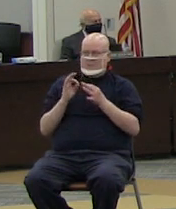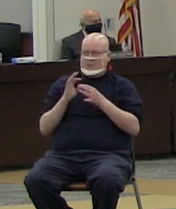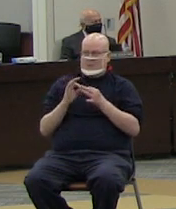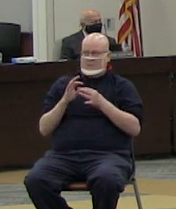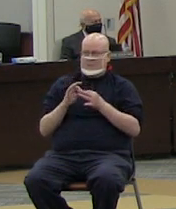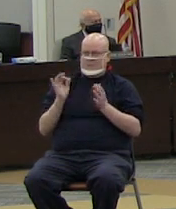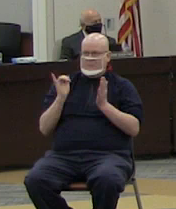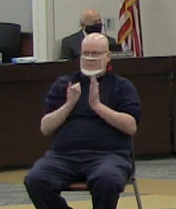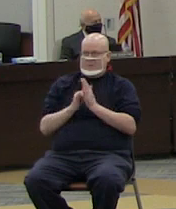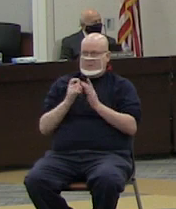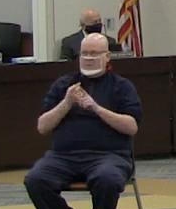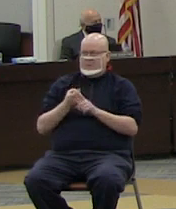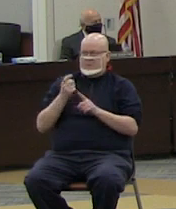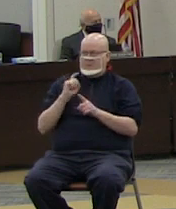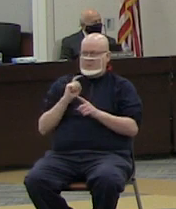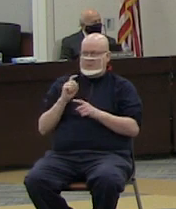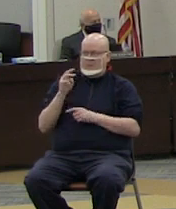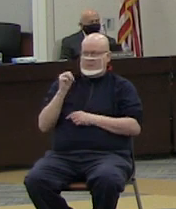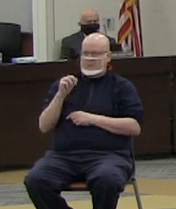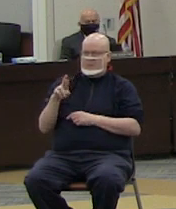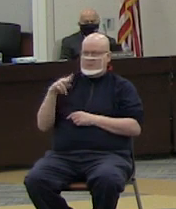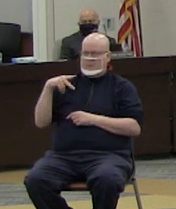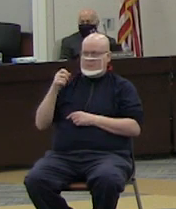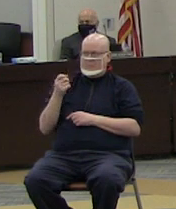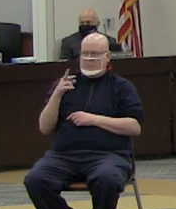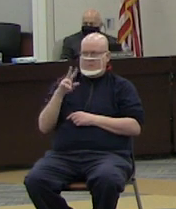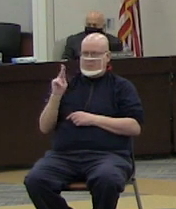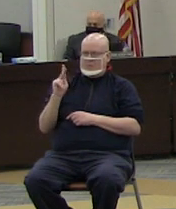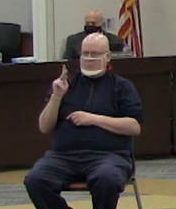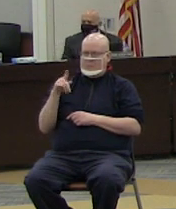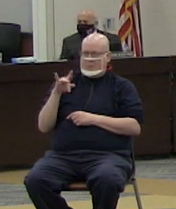And that will be from Mr. Pat McPartland.